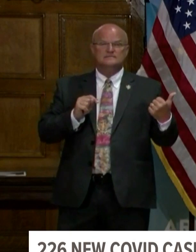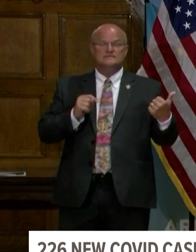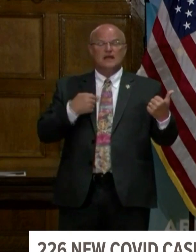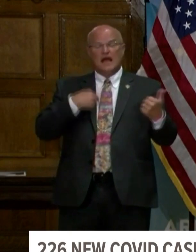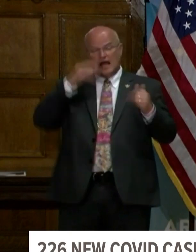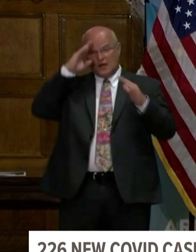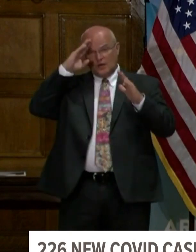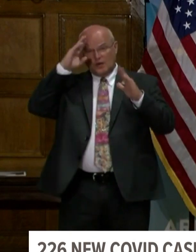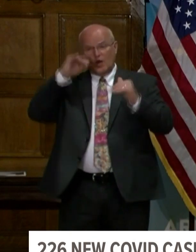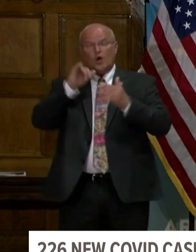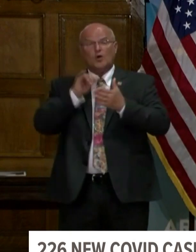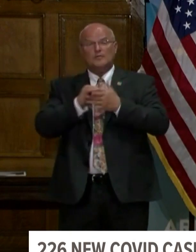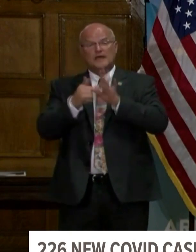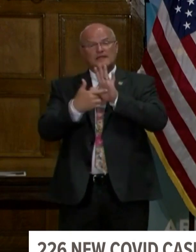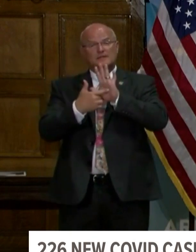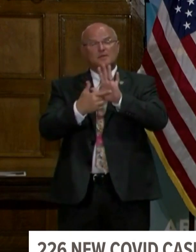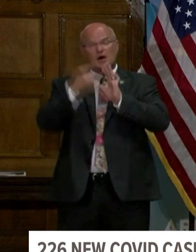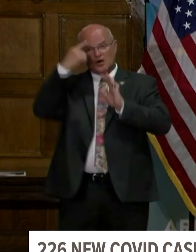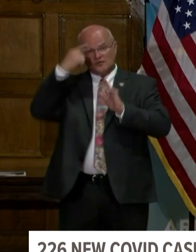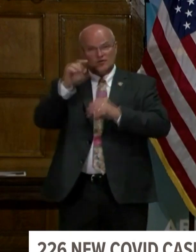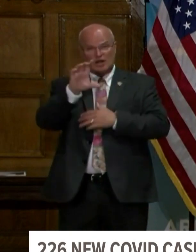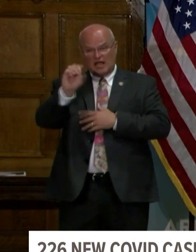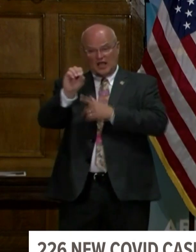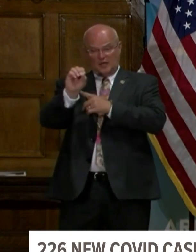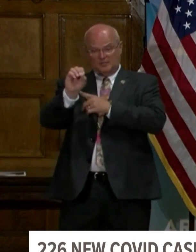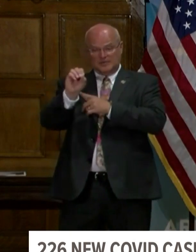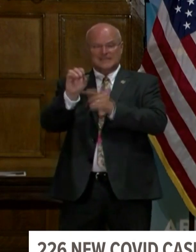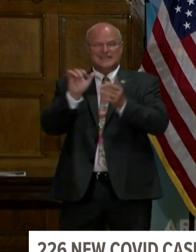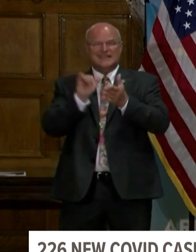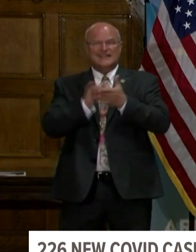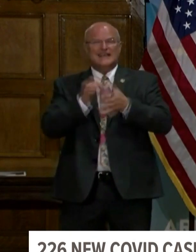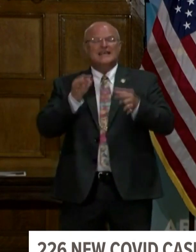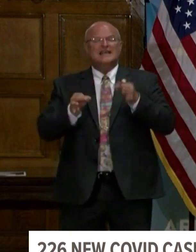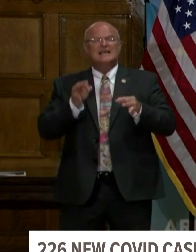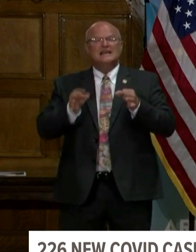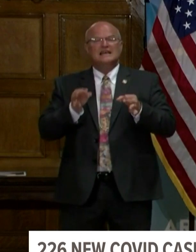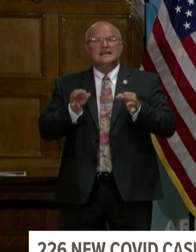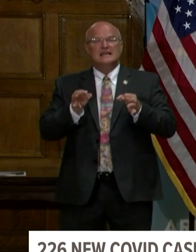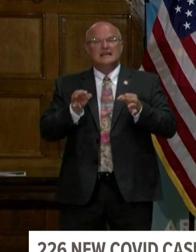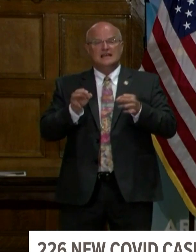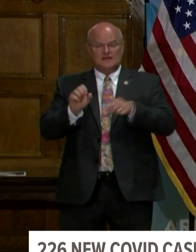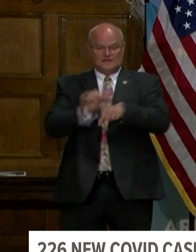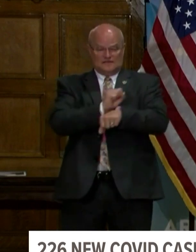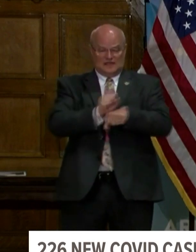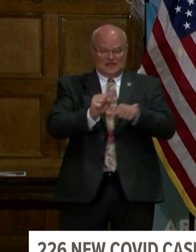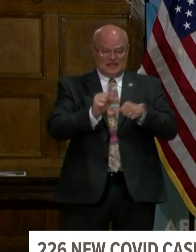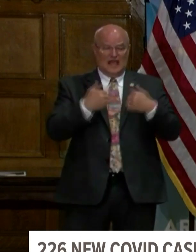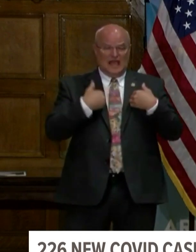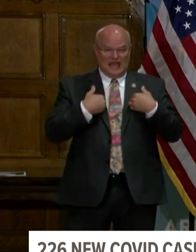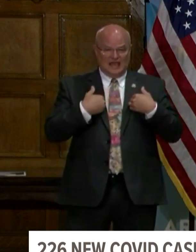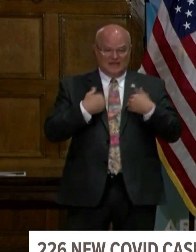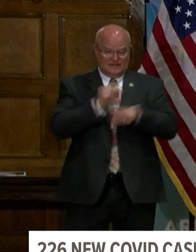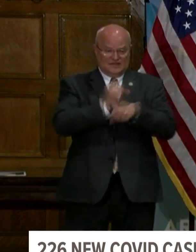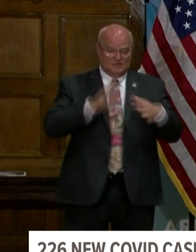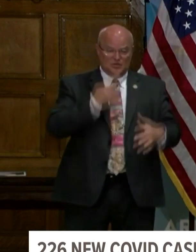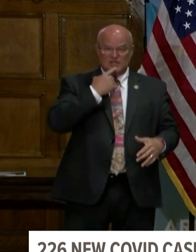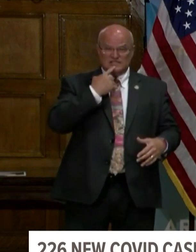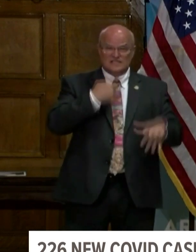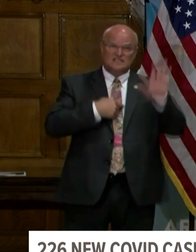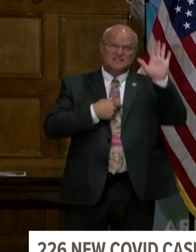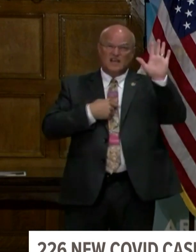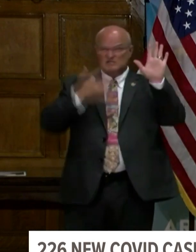I would hope that the model for a company is that if a employee says, I